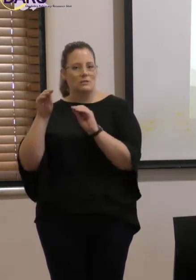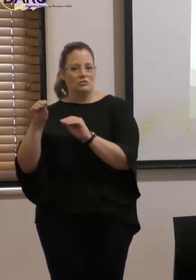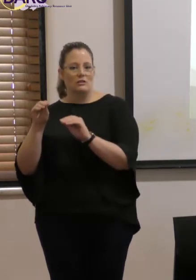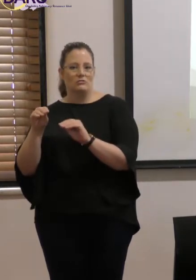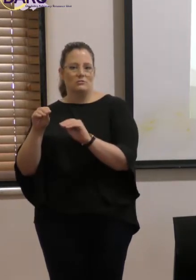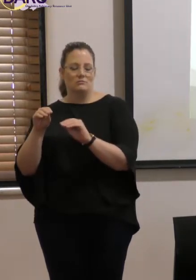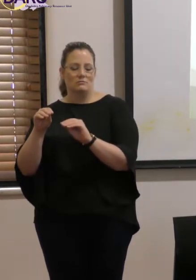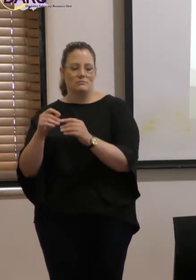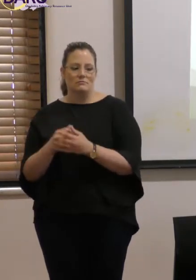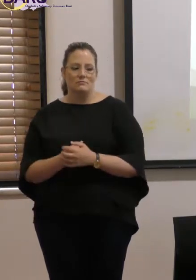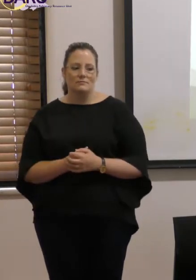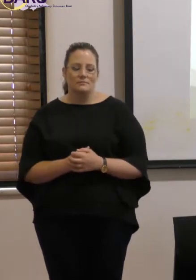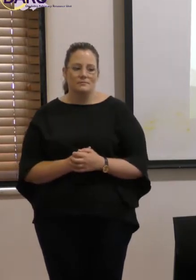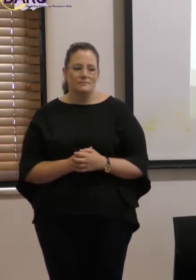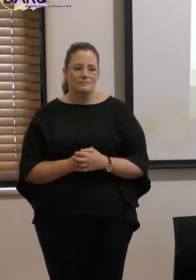that means